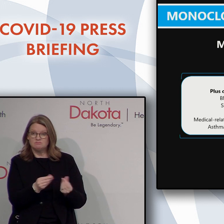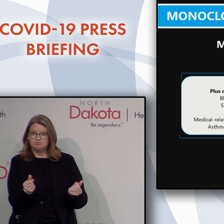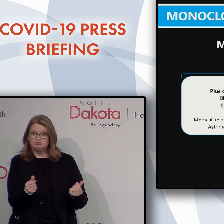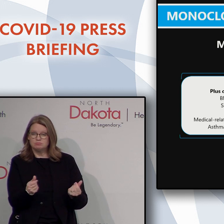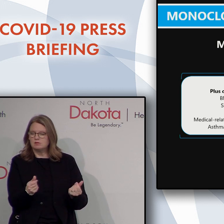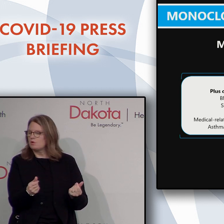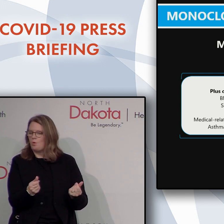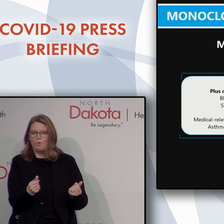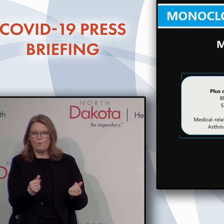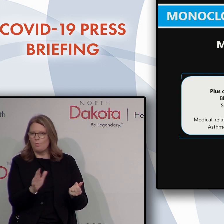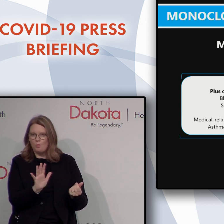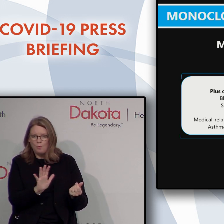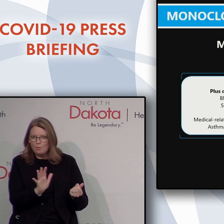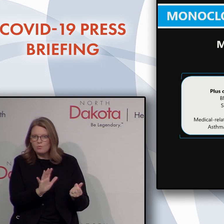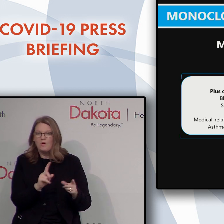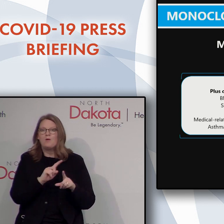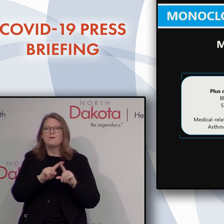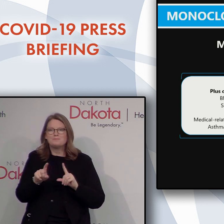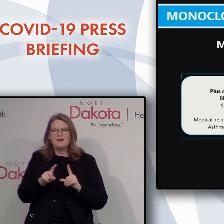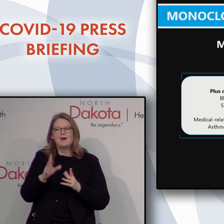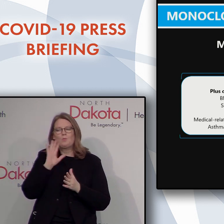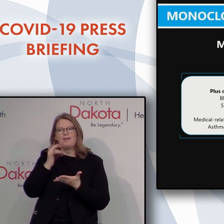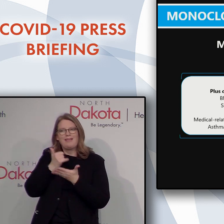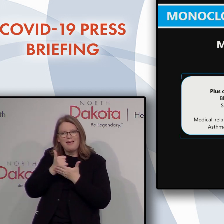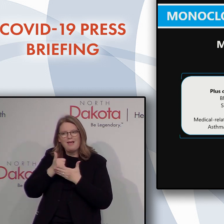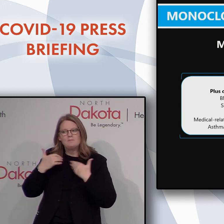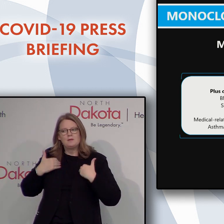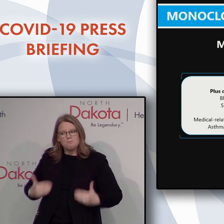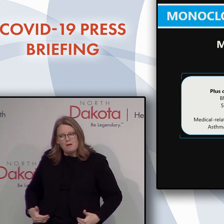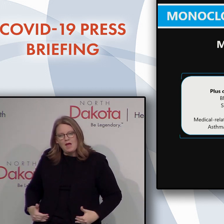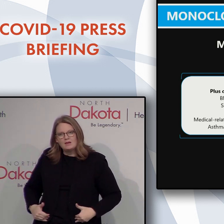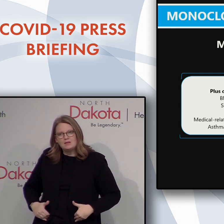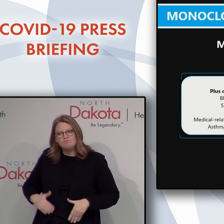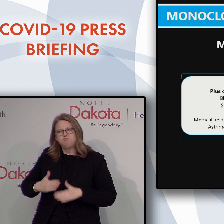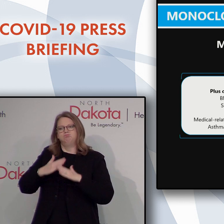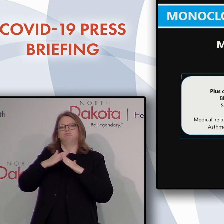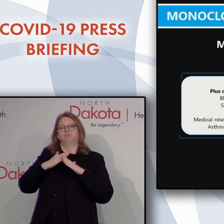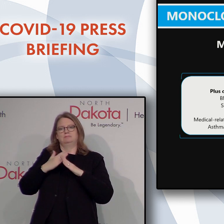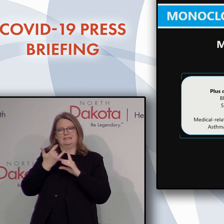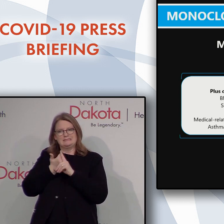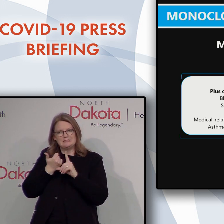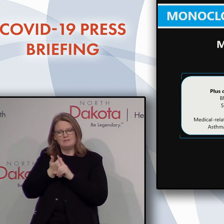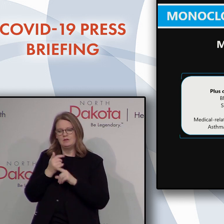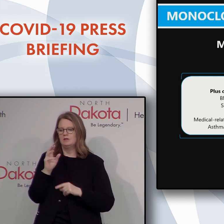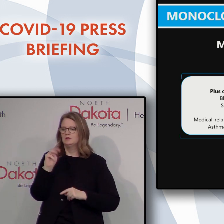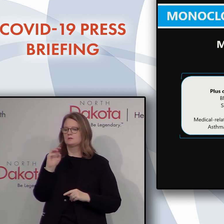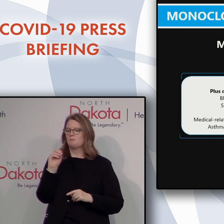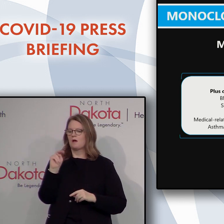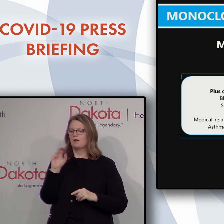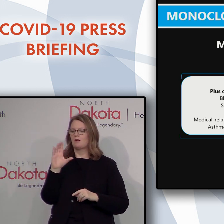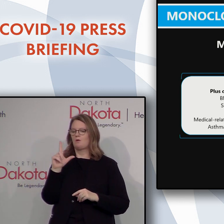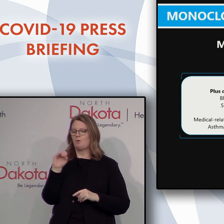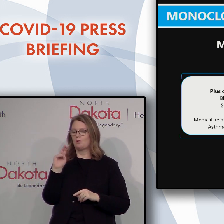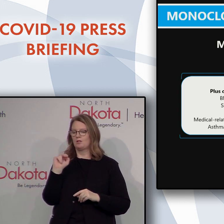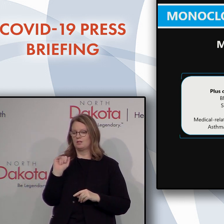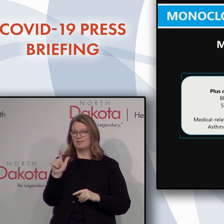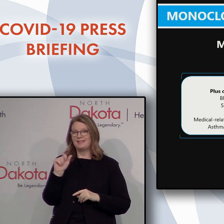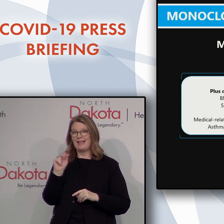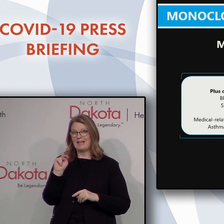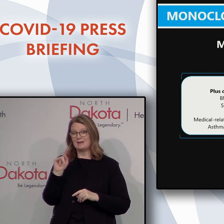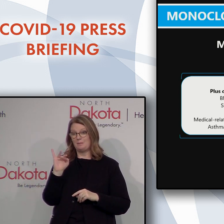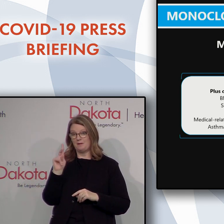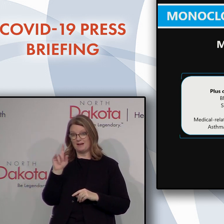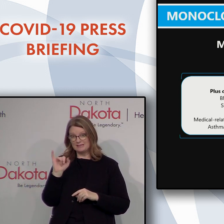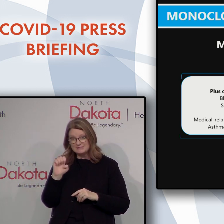the advantage back in favor of the patient. I believe that the addition of monoclonal antibodies to our list of treatment options will